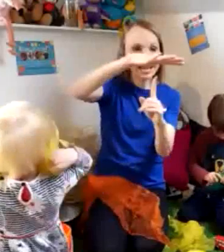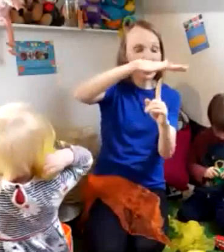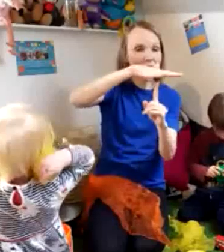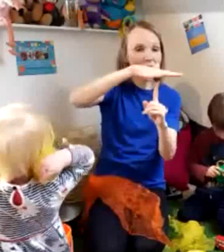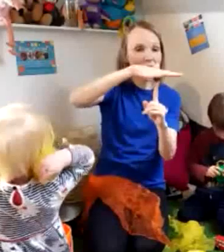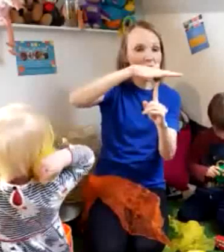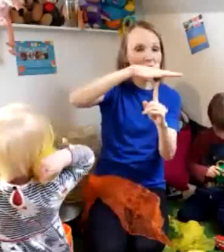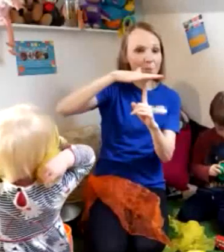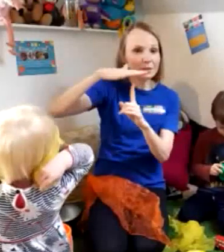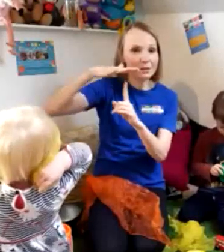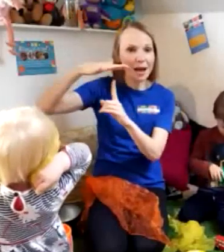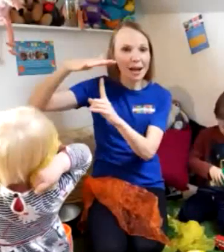Helicopter,